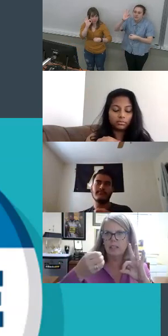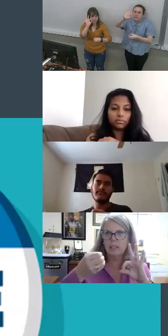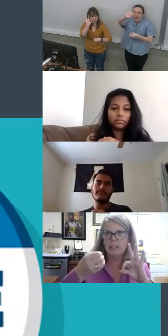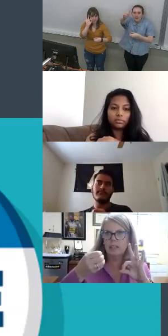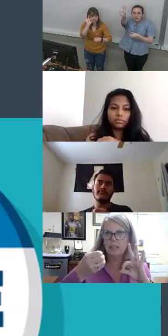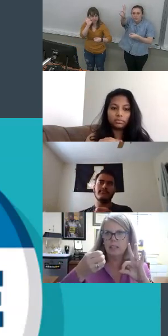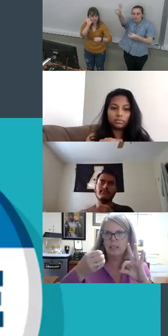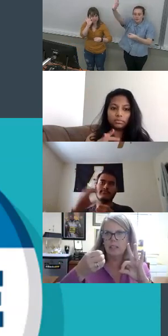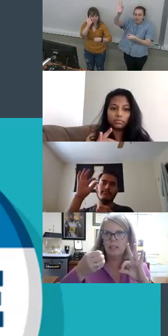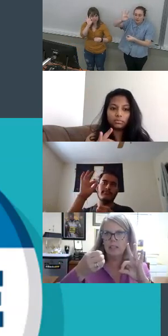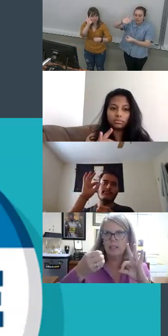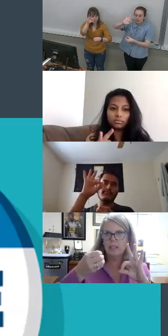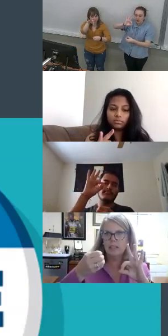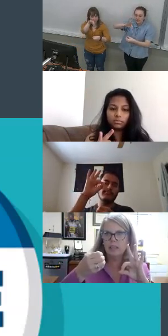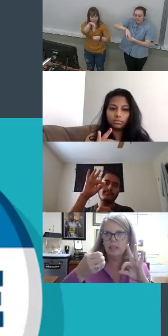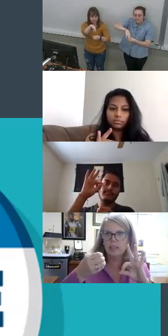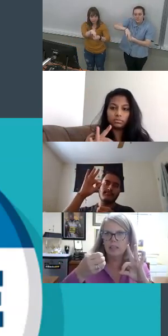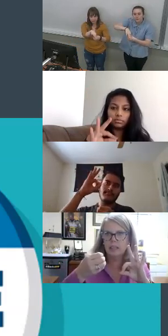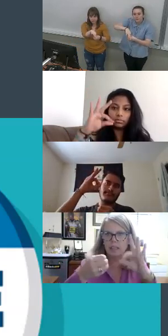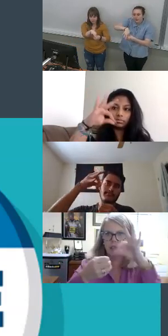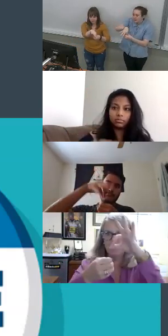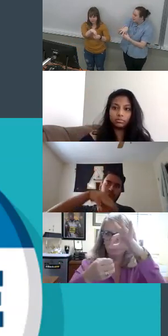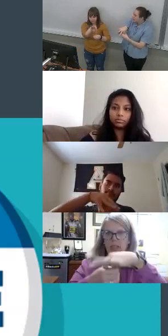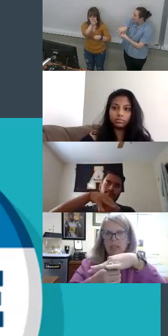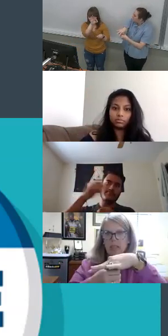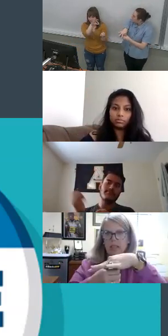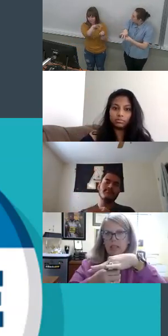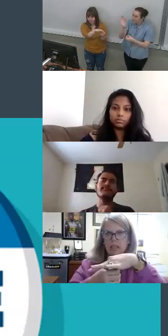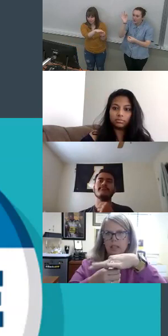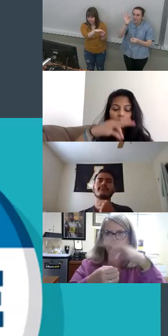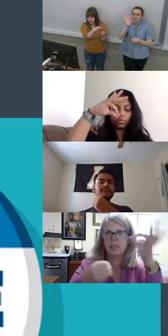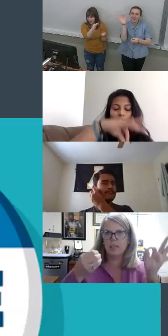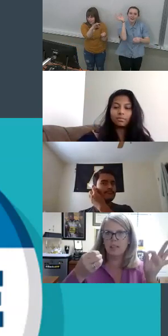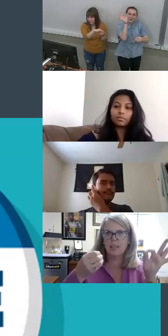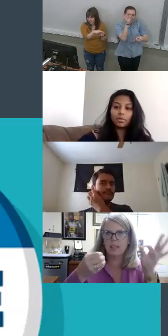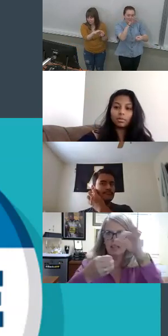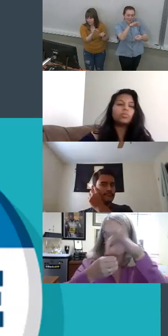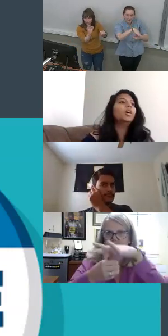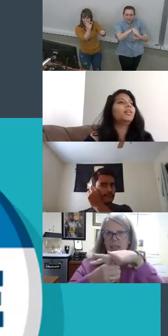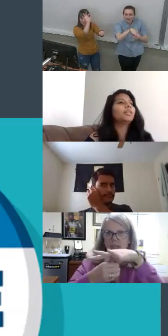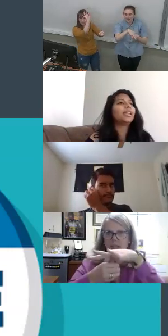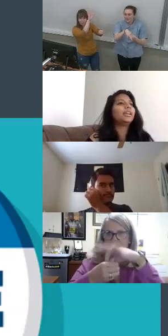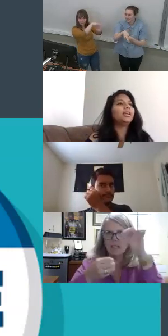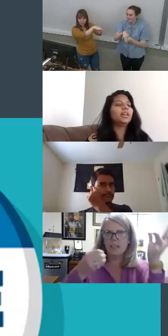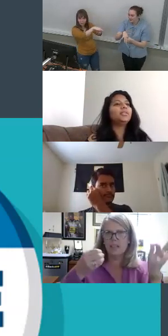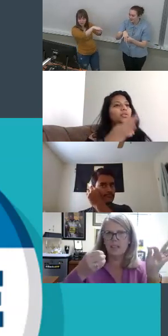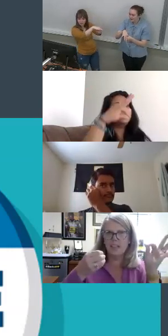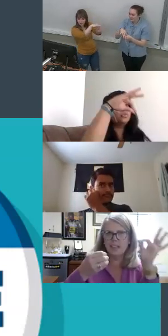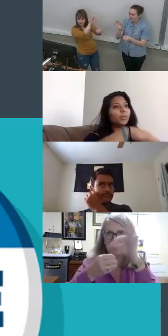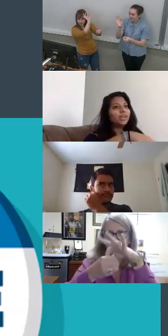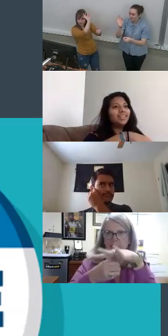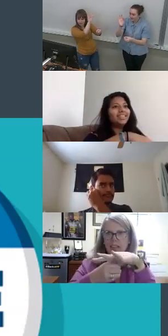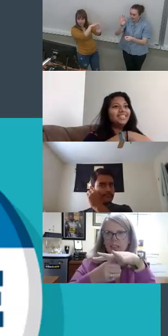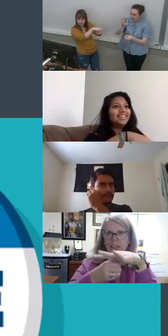then you're gonna take an F and you're gonna put your ballot in the box. That's how I remember it. That's how I remember it. Like you're putting your vote, your ballot,